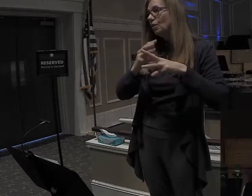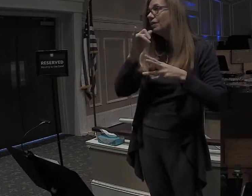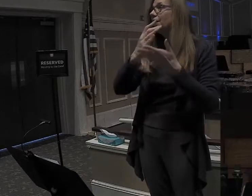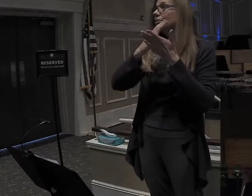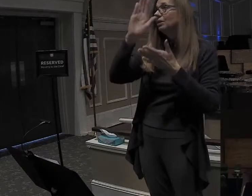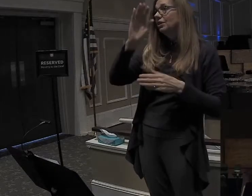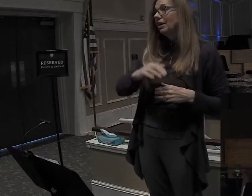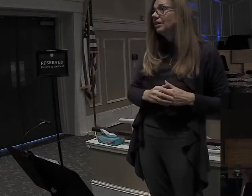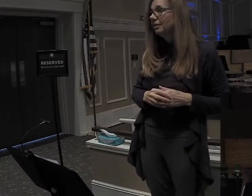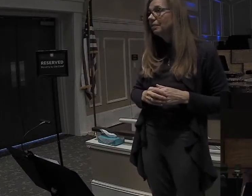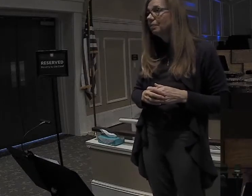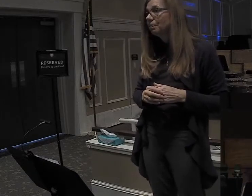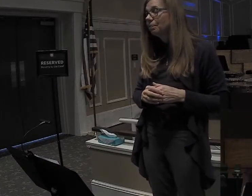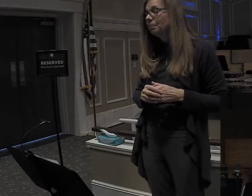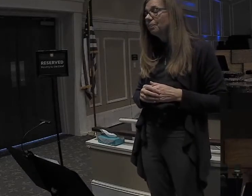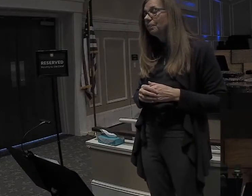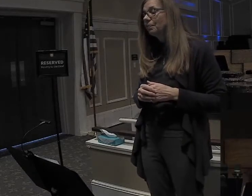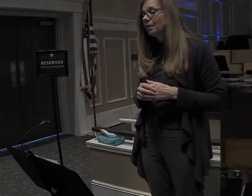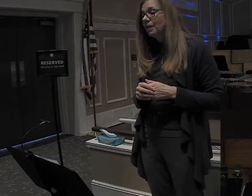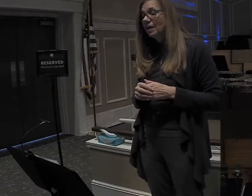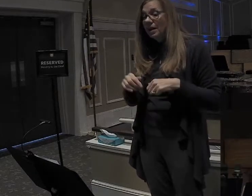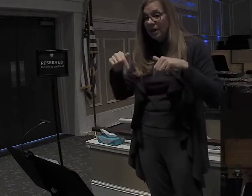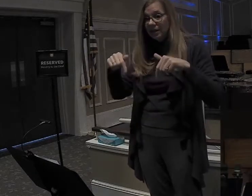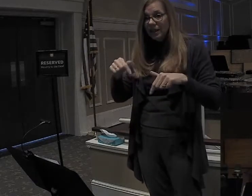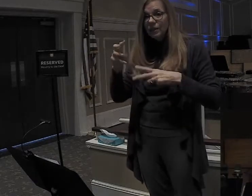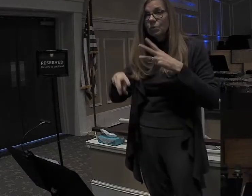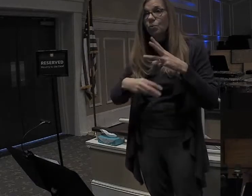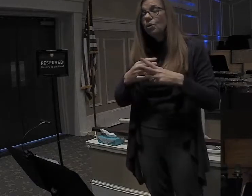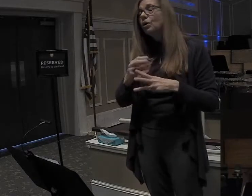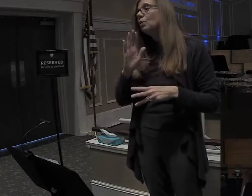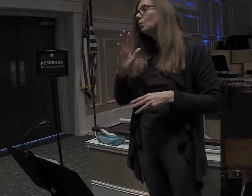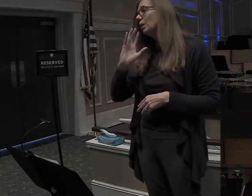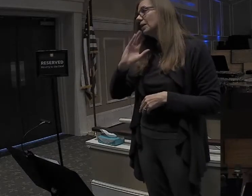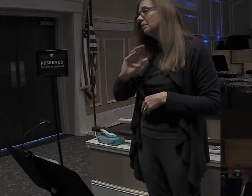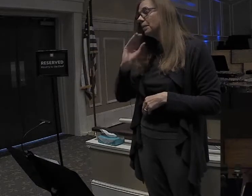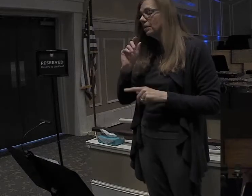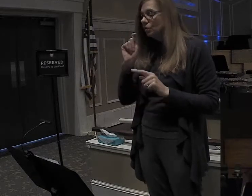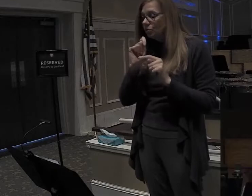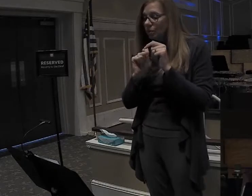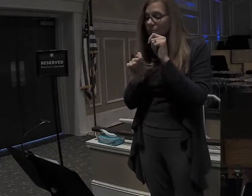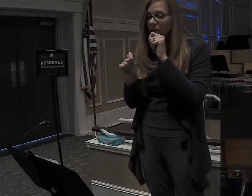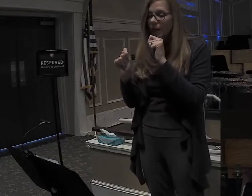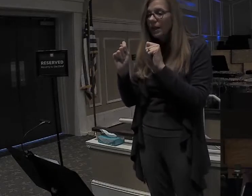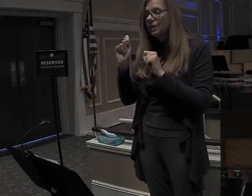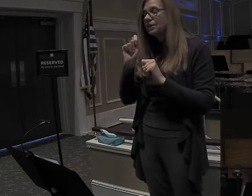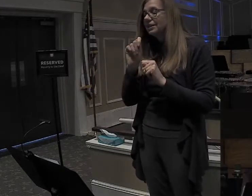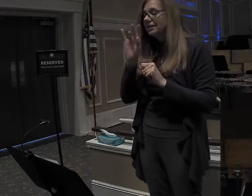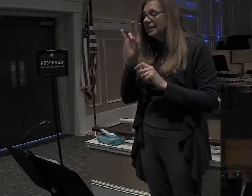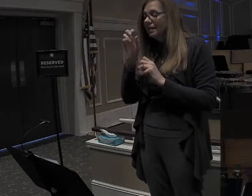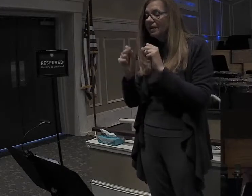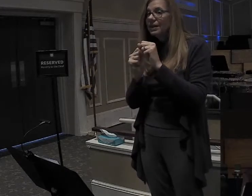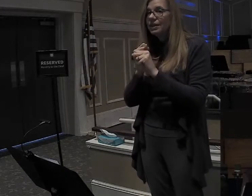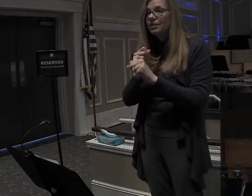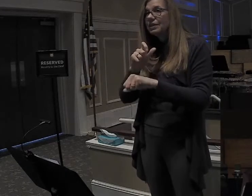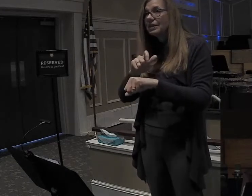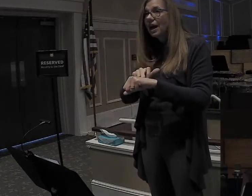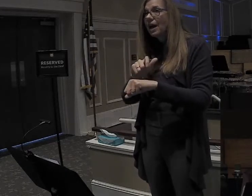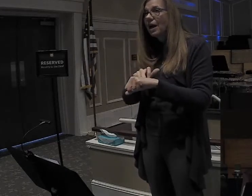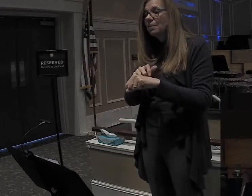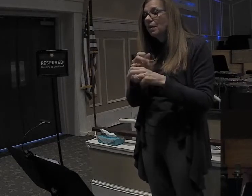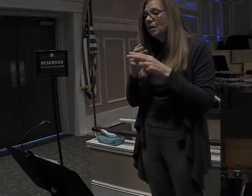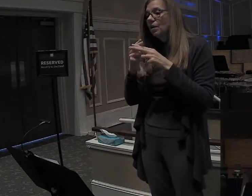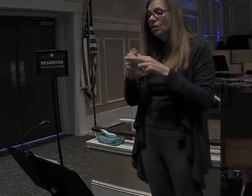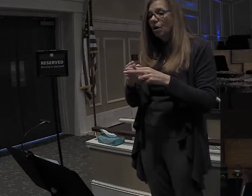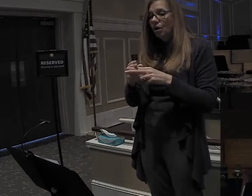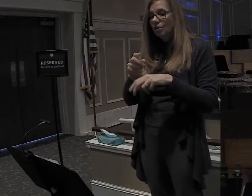him. And then we, in this world, experiences a tribulation period, a seven-year period of time known as the